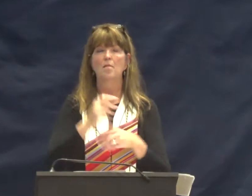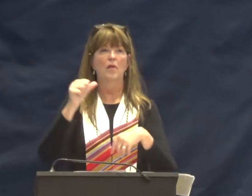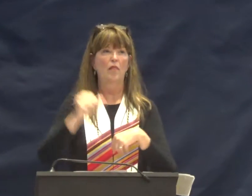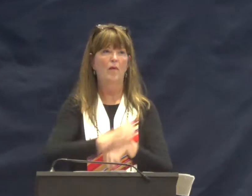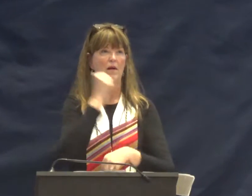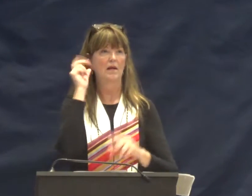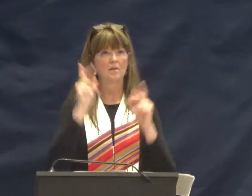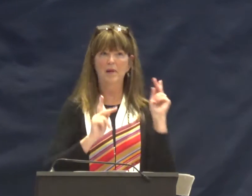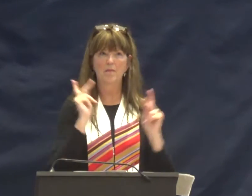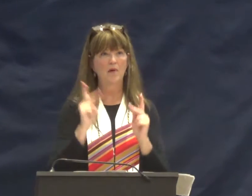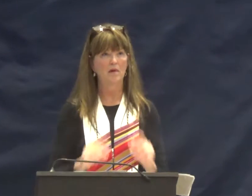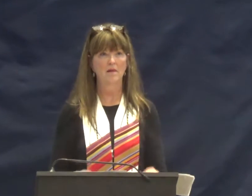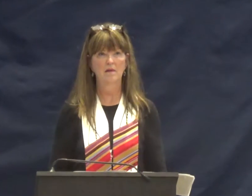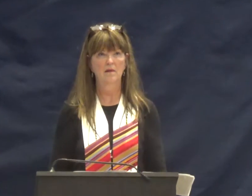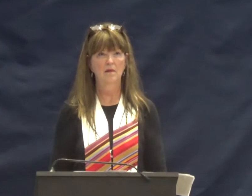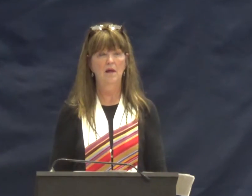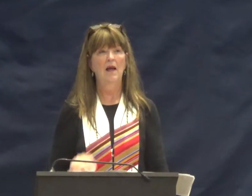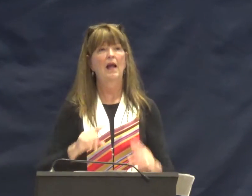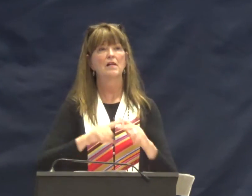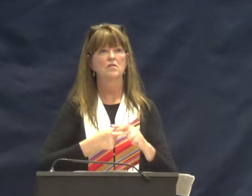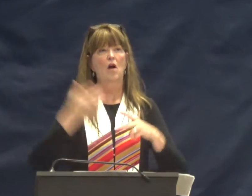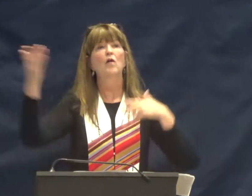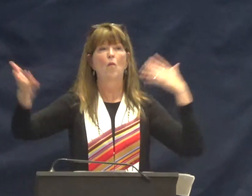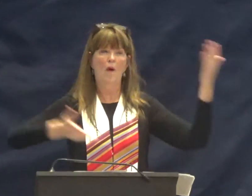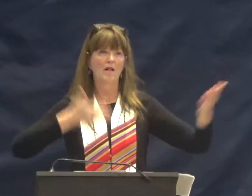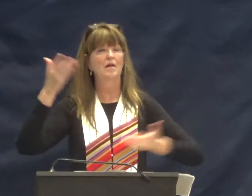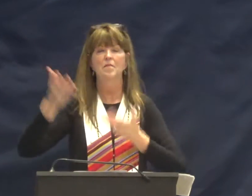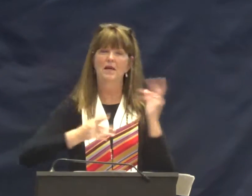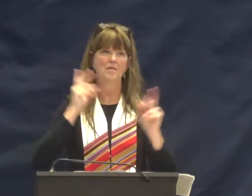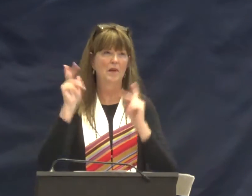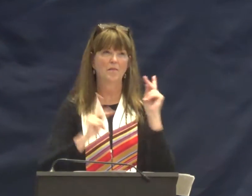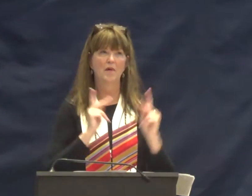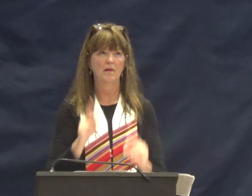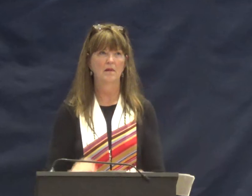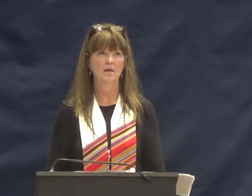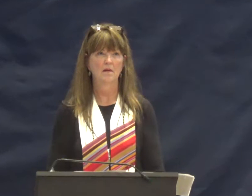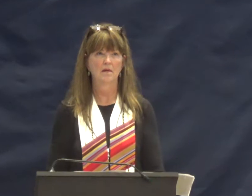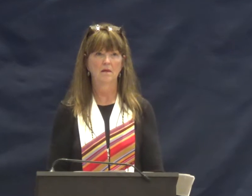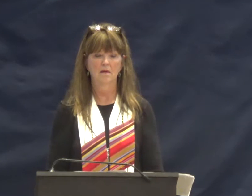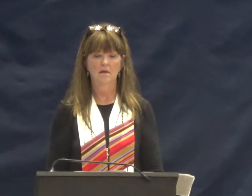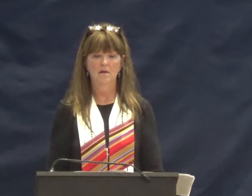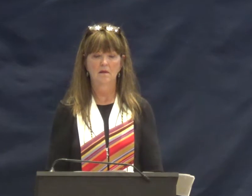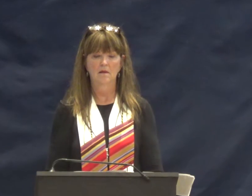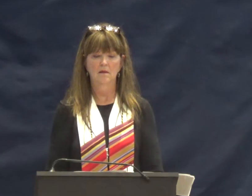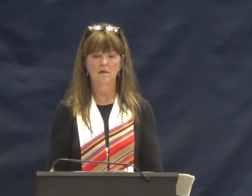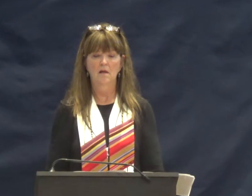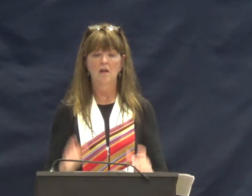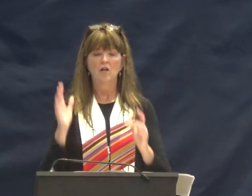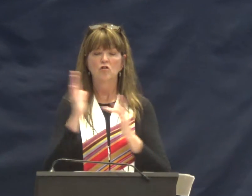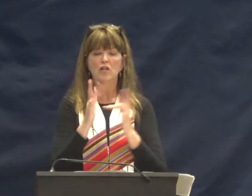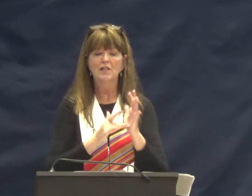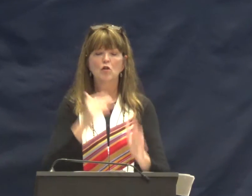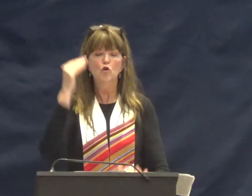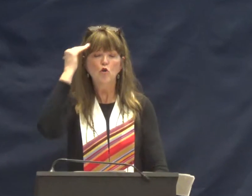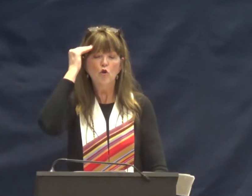The church has to stop threatening people. It has to become welcoming for people.